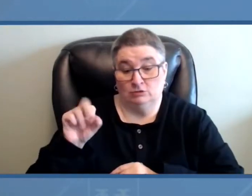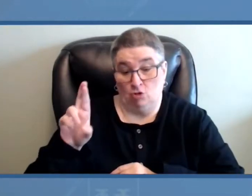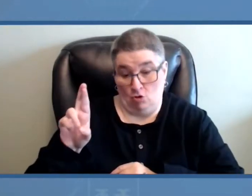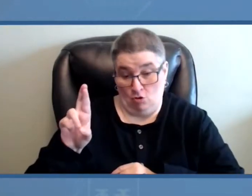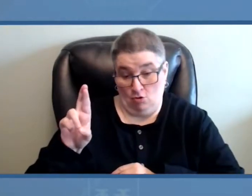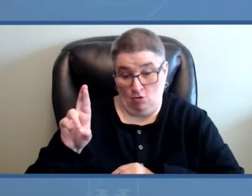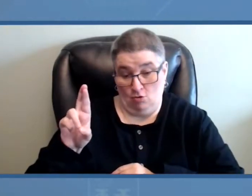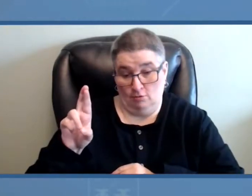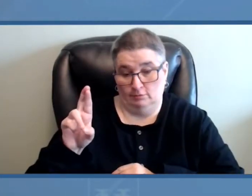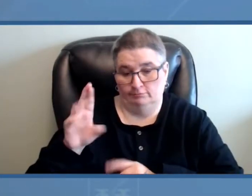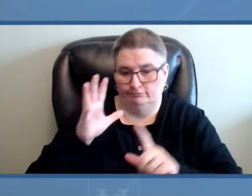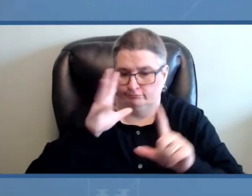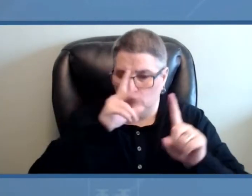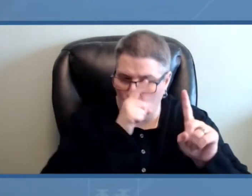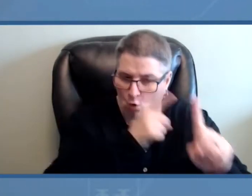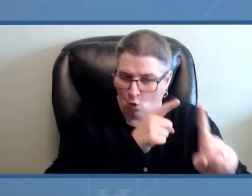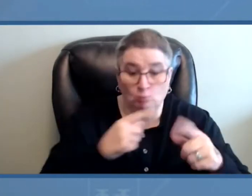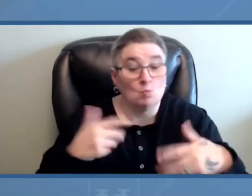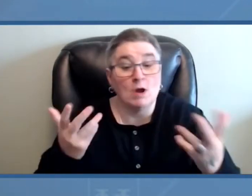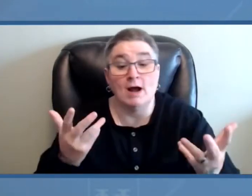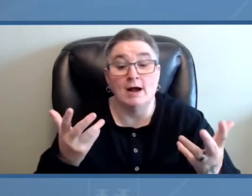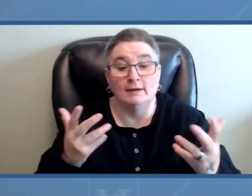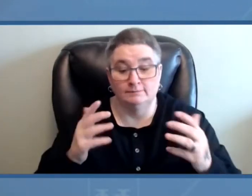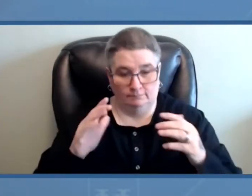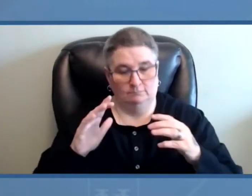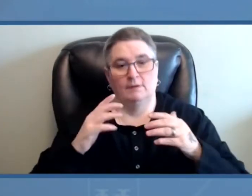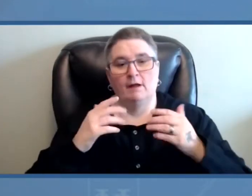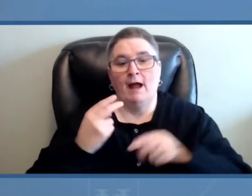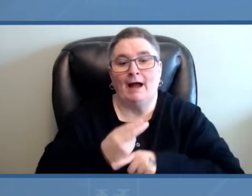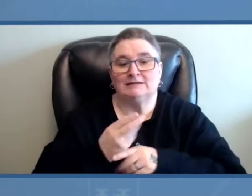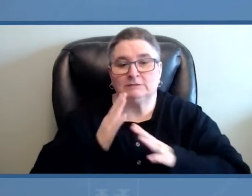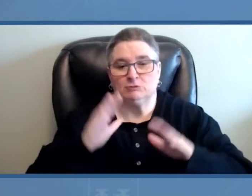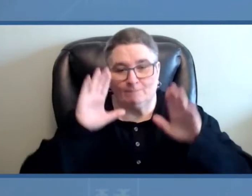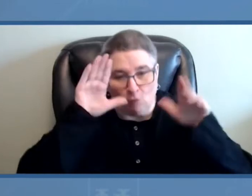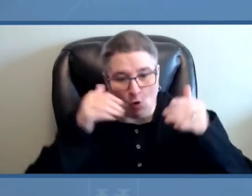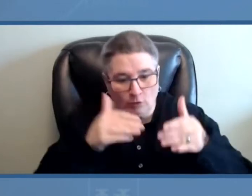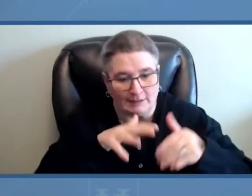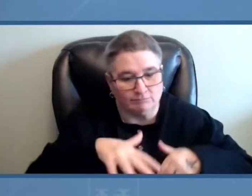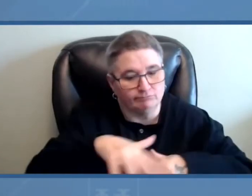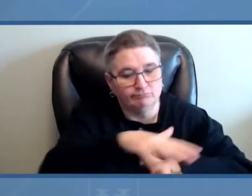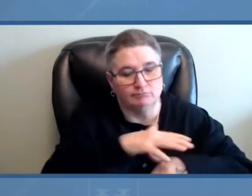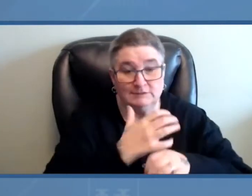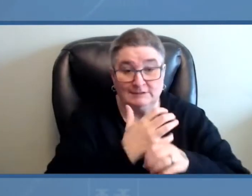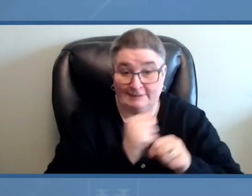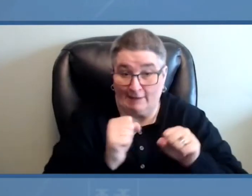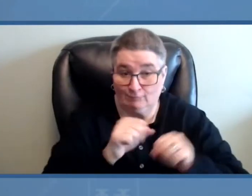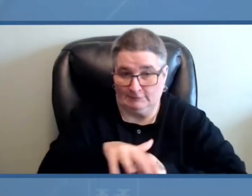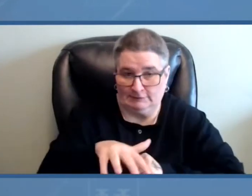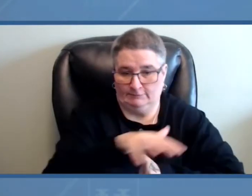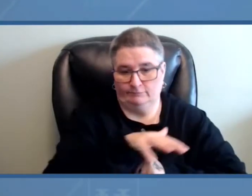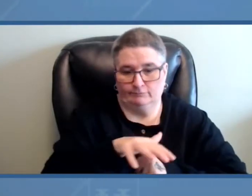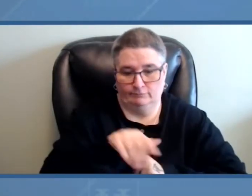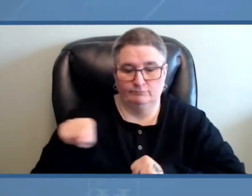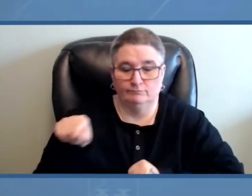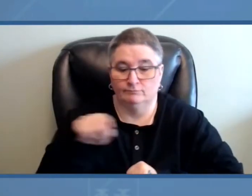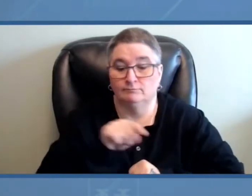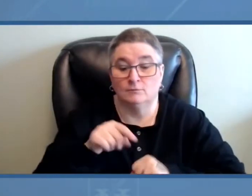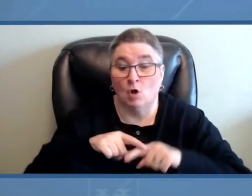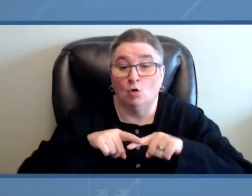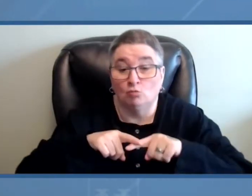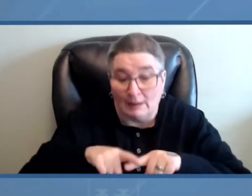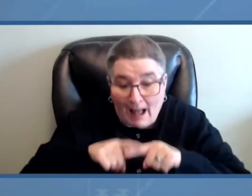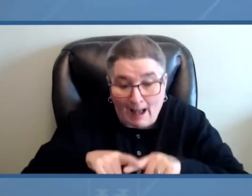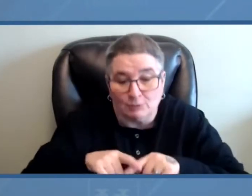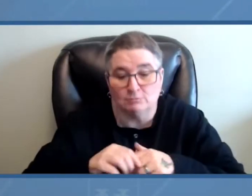HSR strives to provide a customer-focused system that is safe, reliable, inclusive,